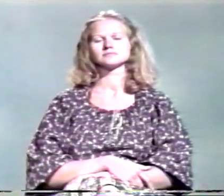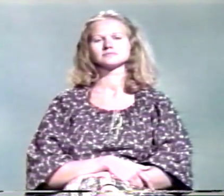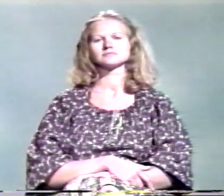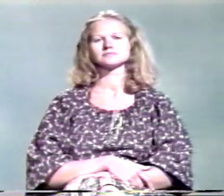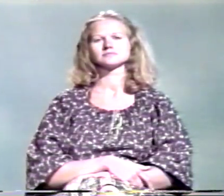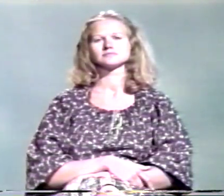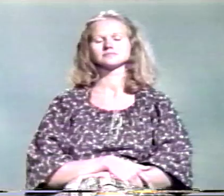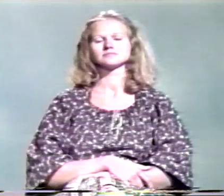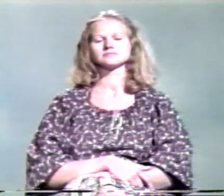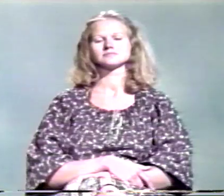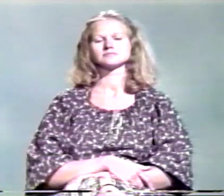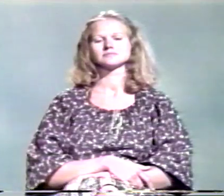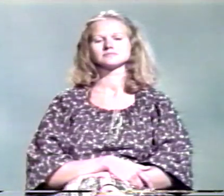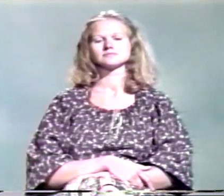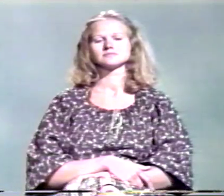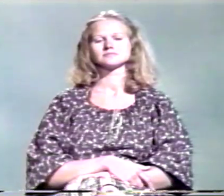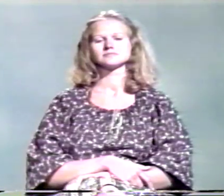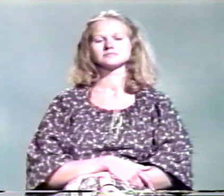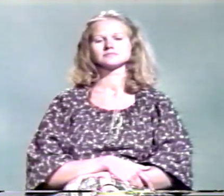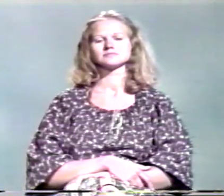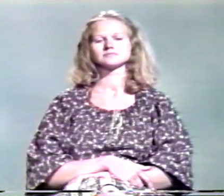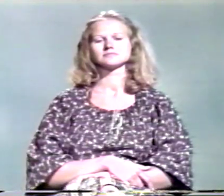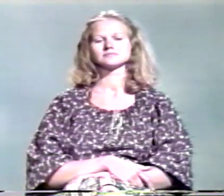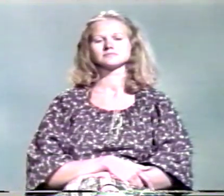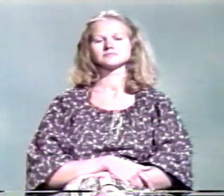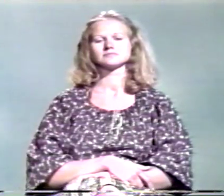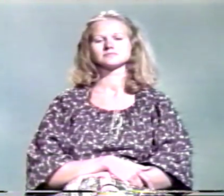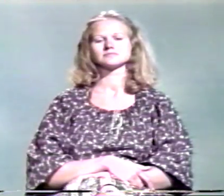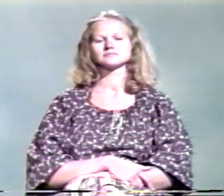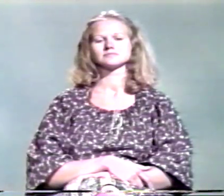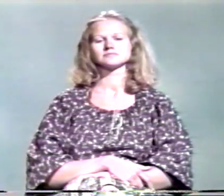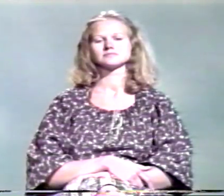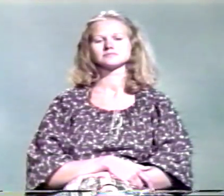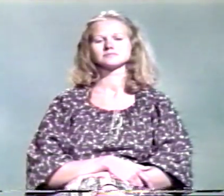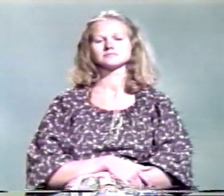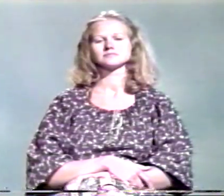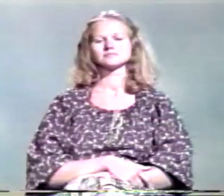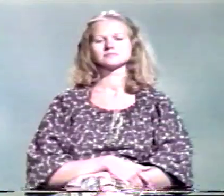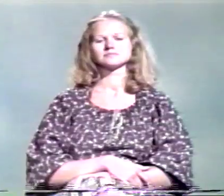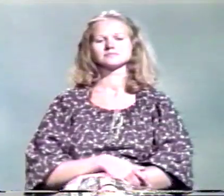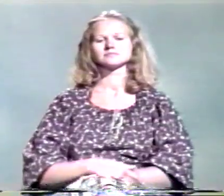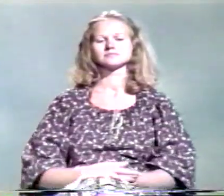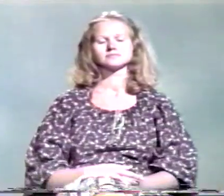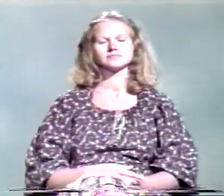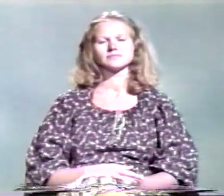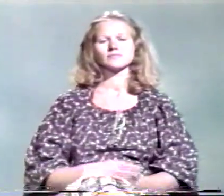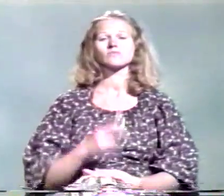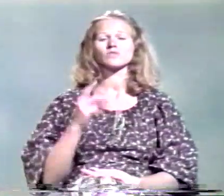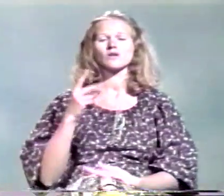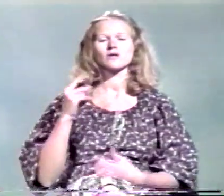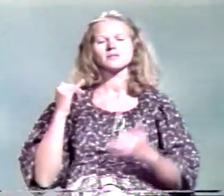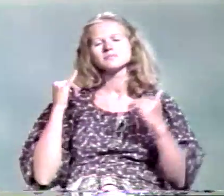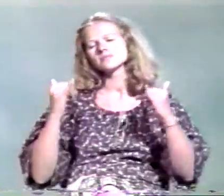continuously playing. They were running. I was watching, looking from side to side. I really enjoyed it.